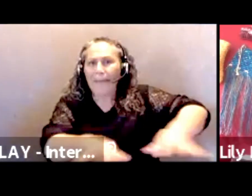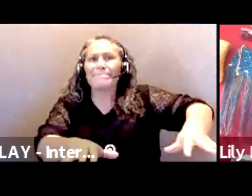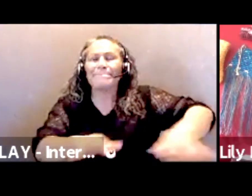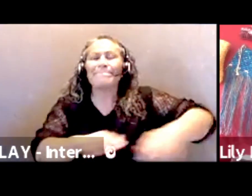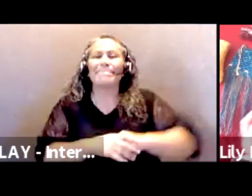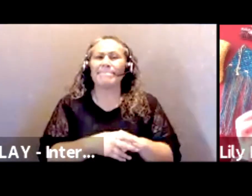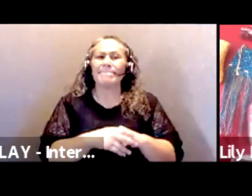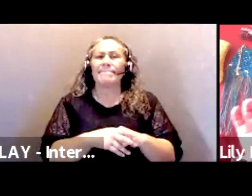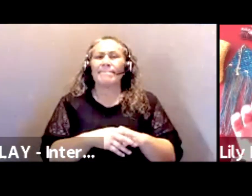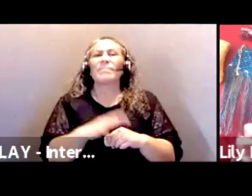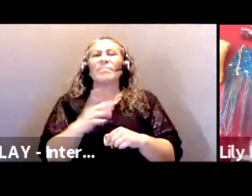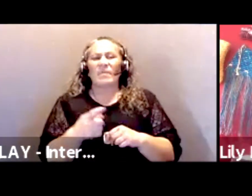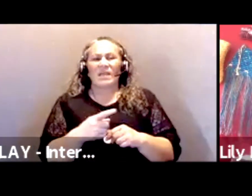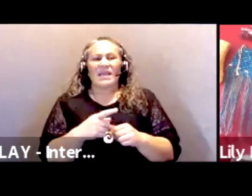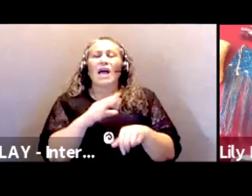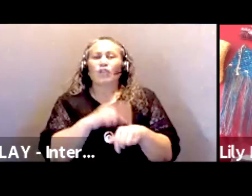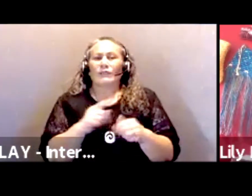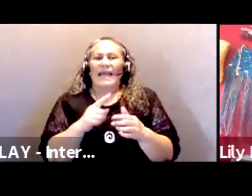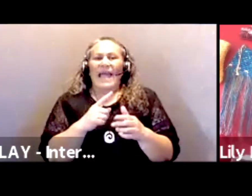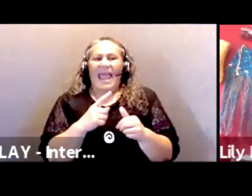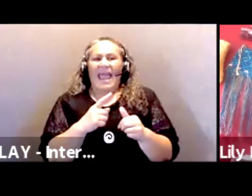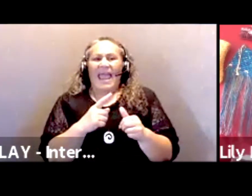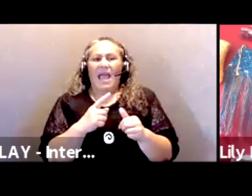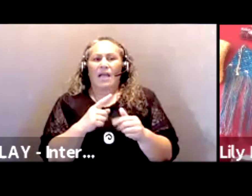And Anthony will know more about the stats because he's all over